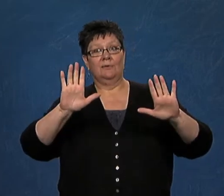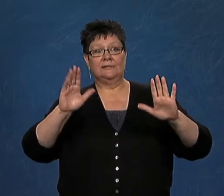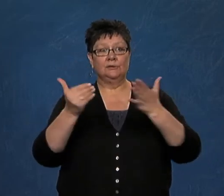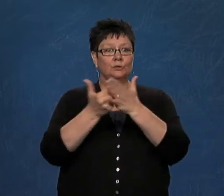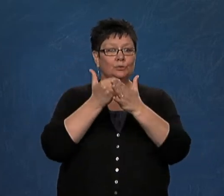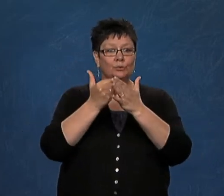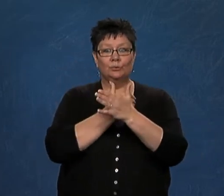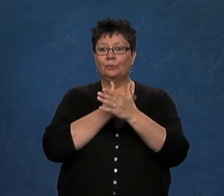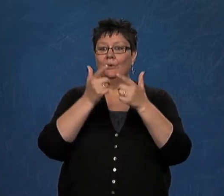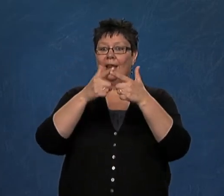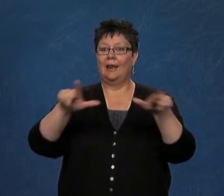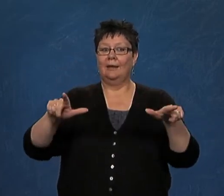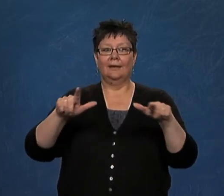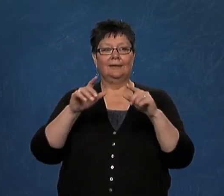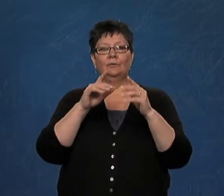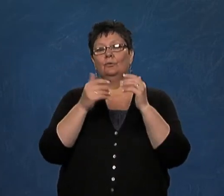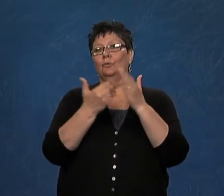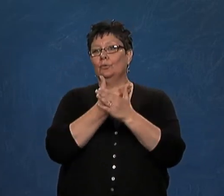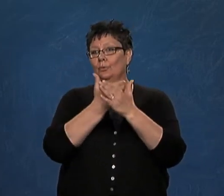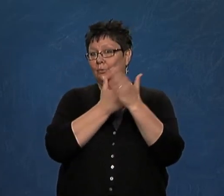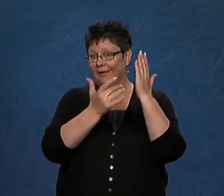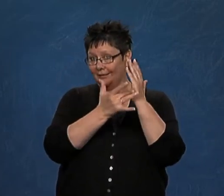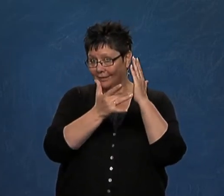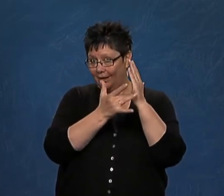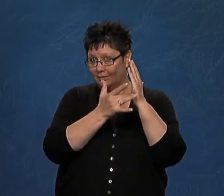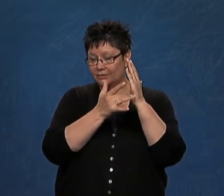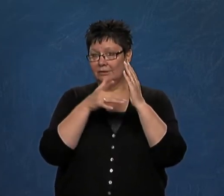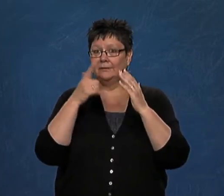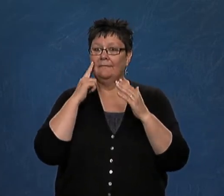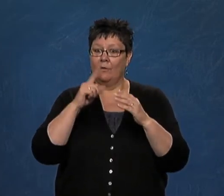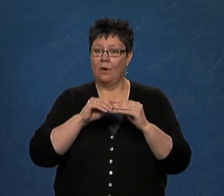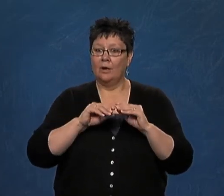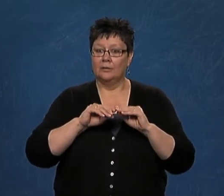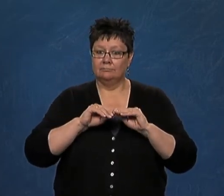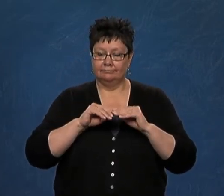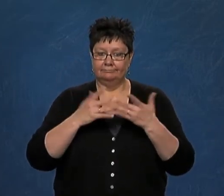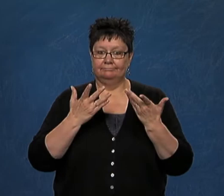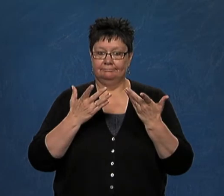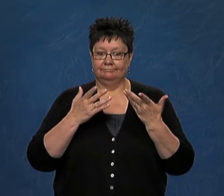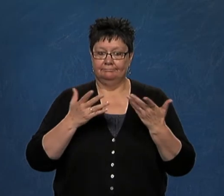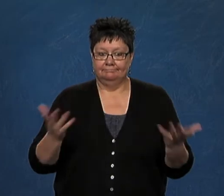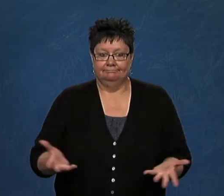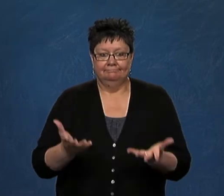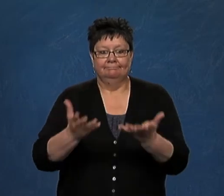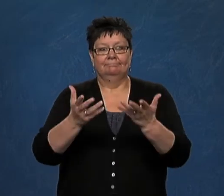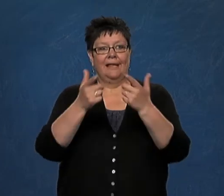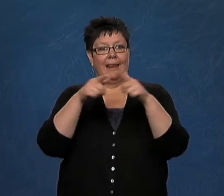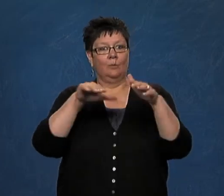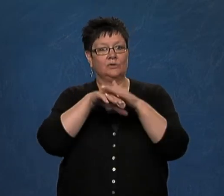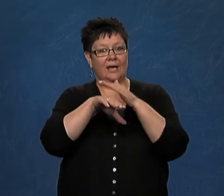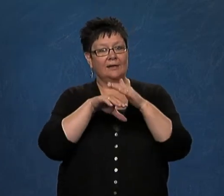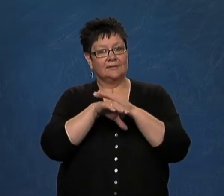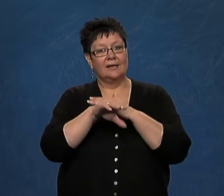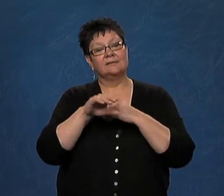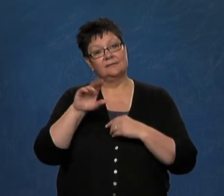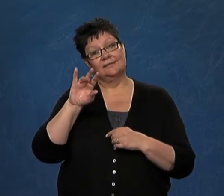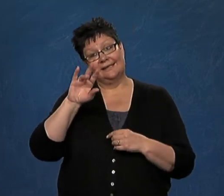And they said that the most wonderful, newest language technology that's being fostered for